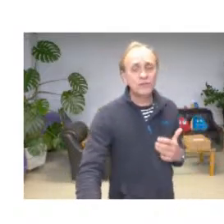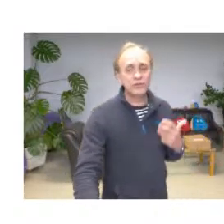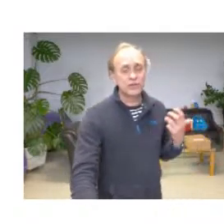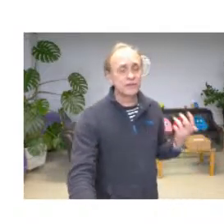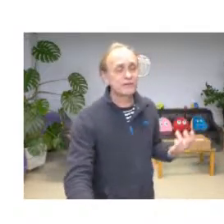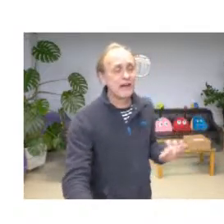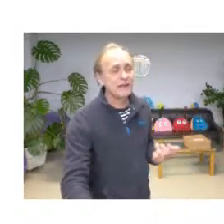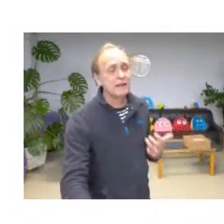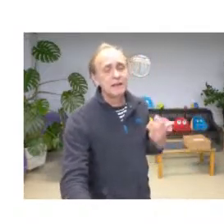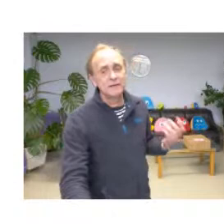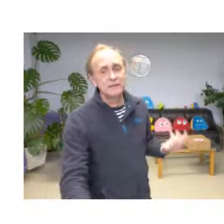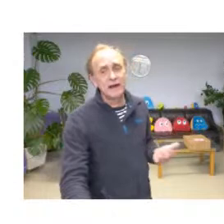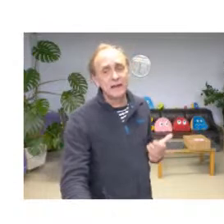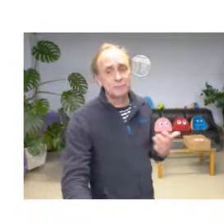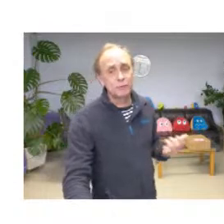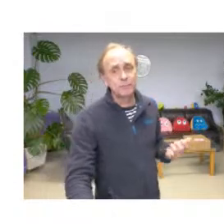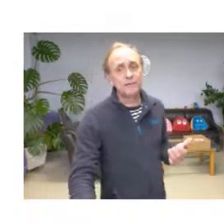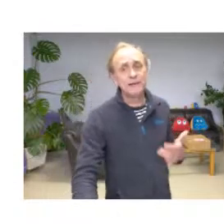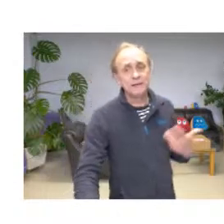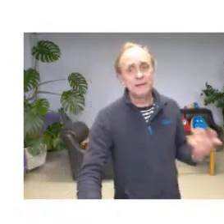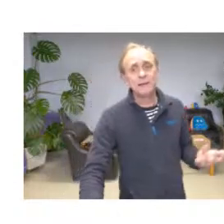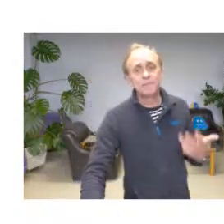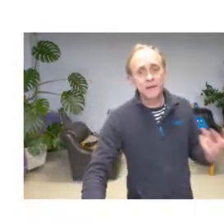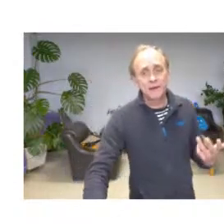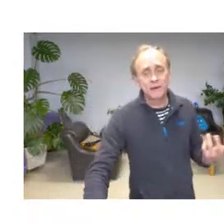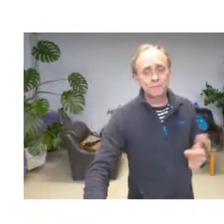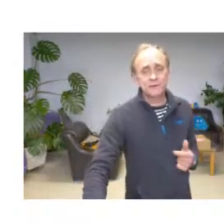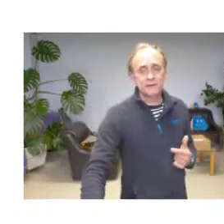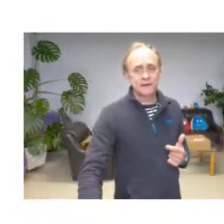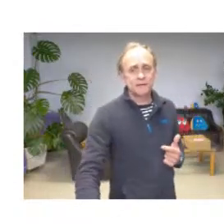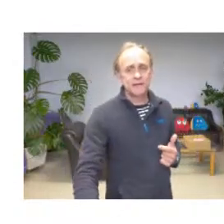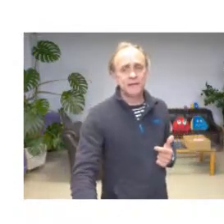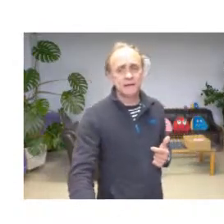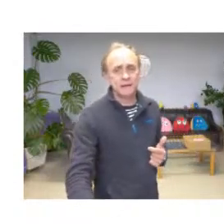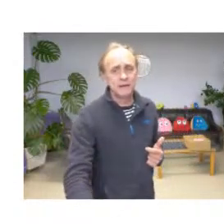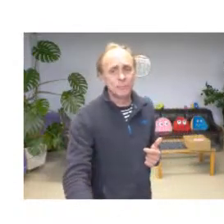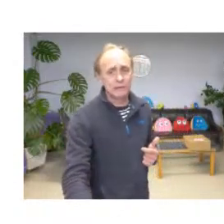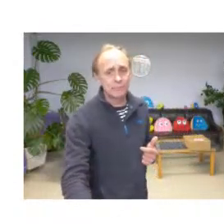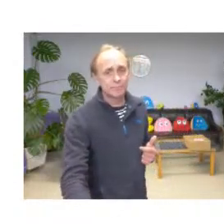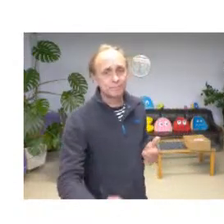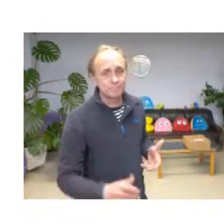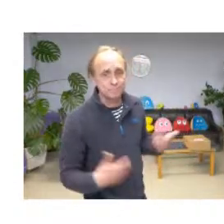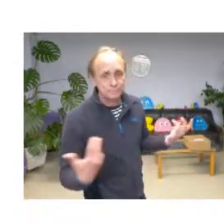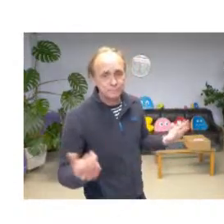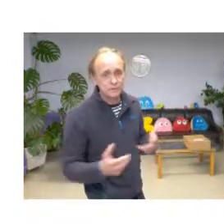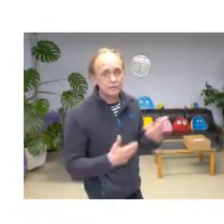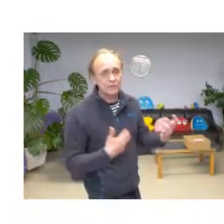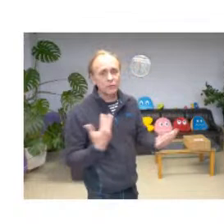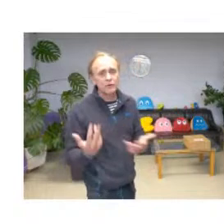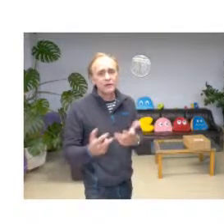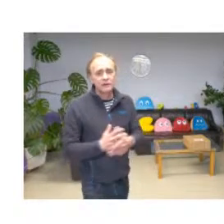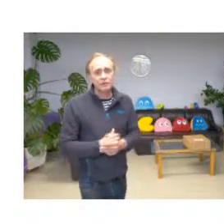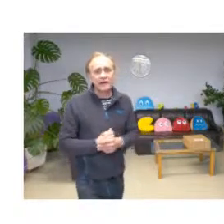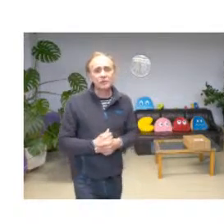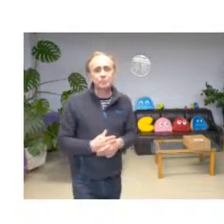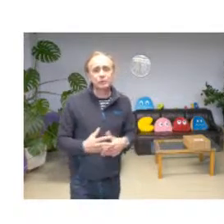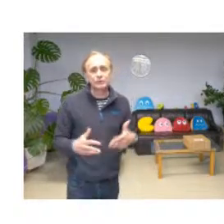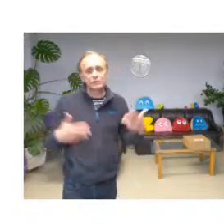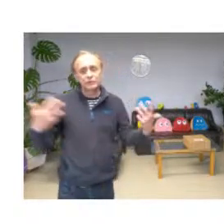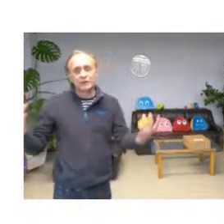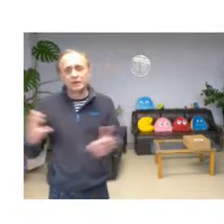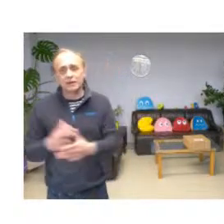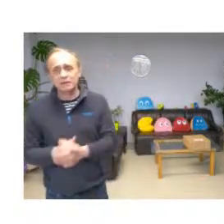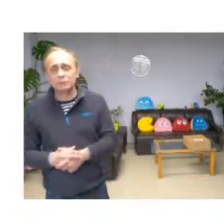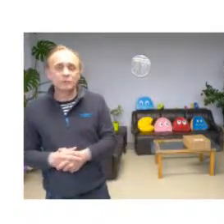identify which sign has the highest probability in the model. So there is an